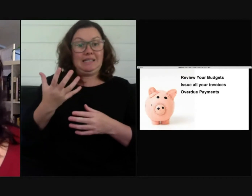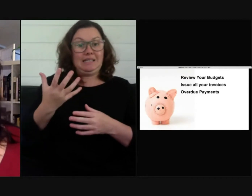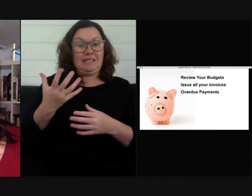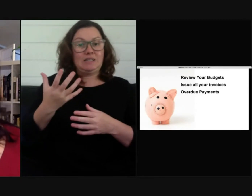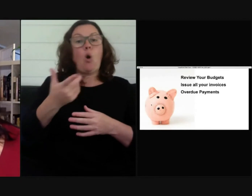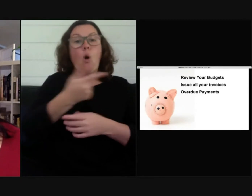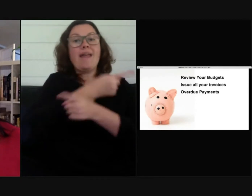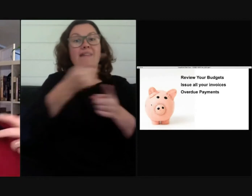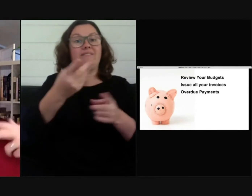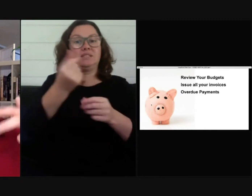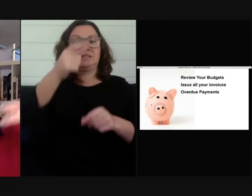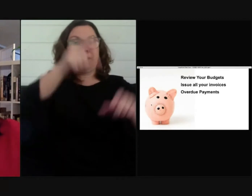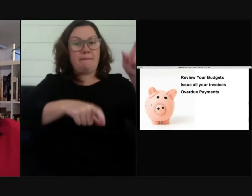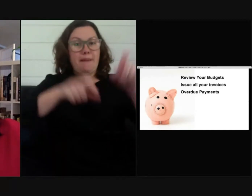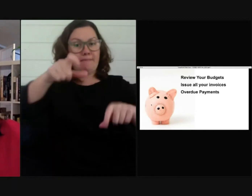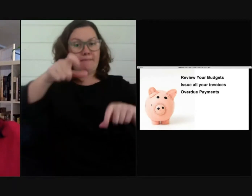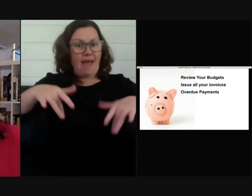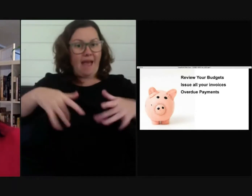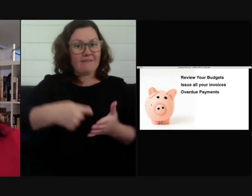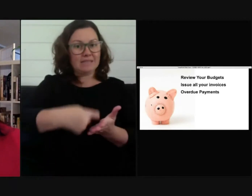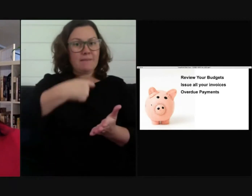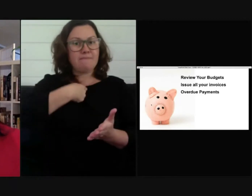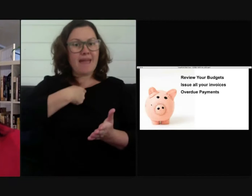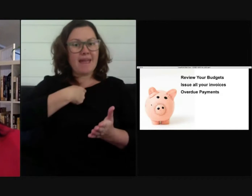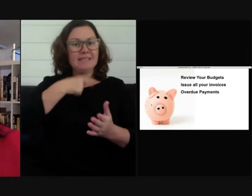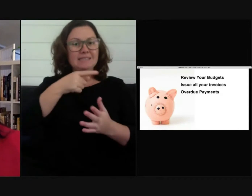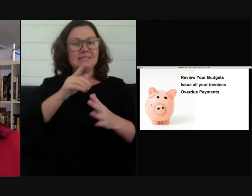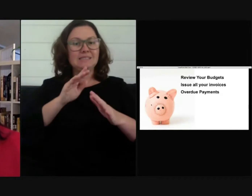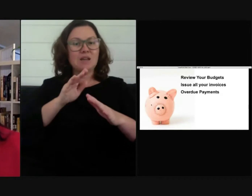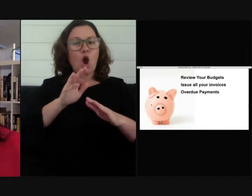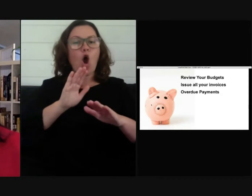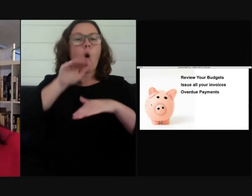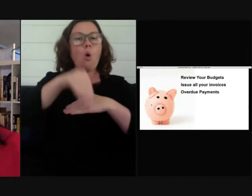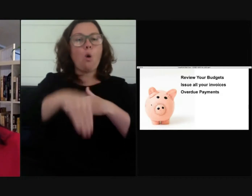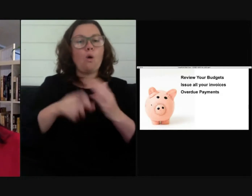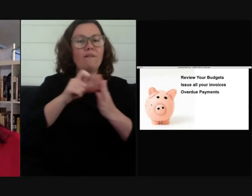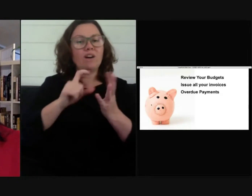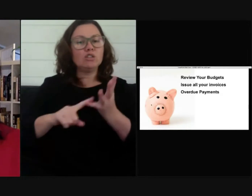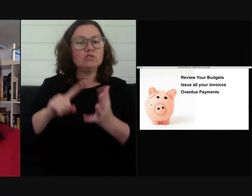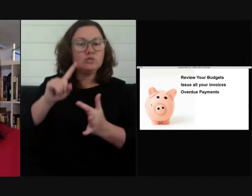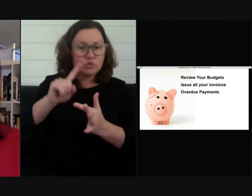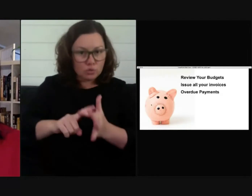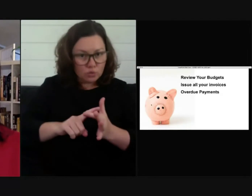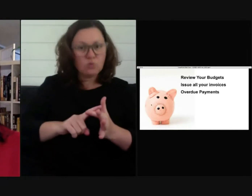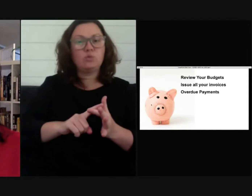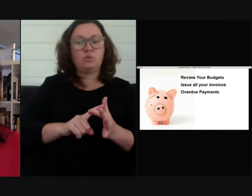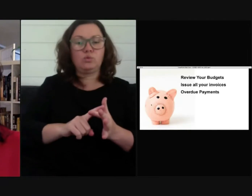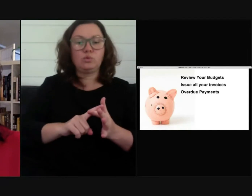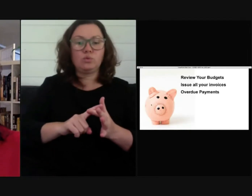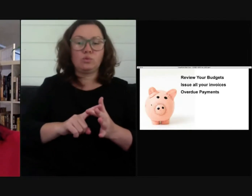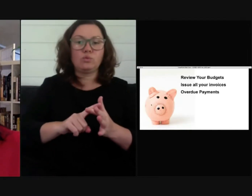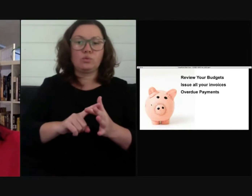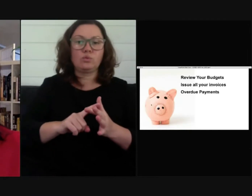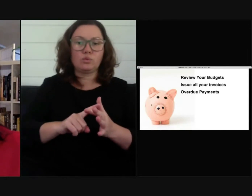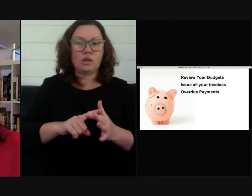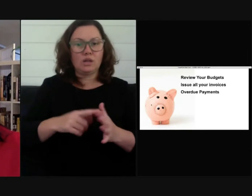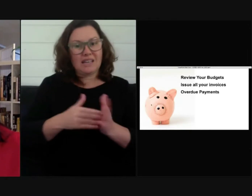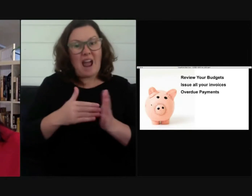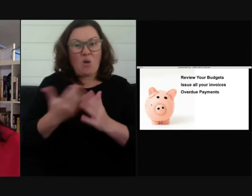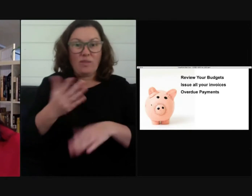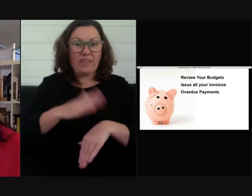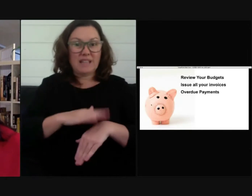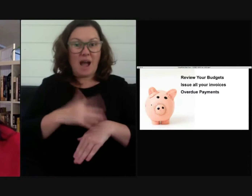due to that, their client being in kind of financial hardship or whatever might be going on. So